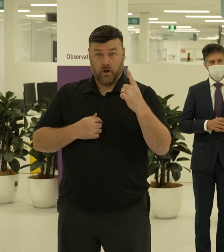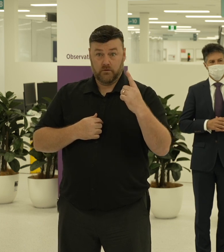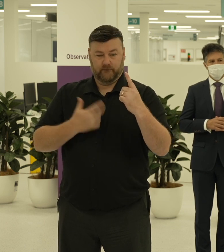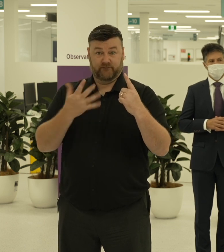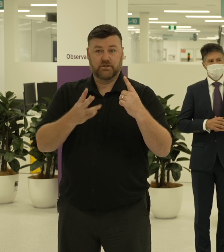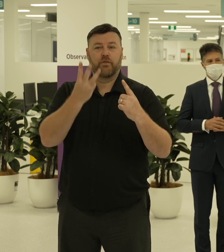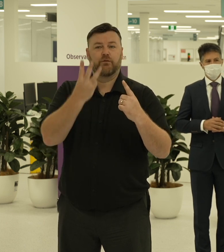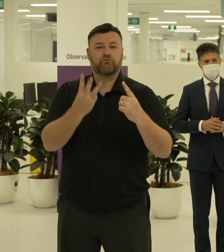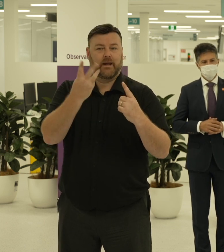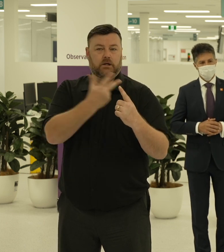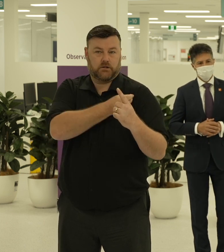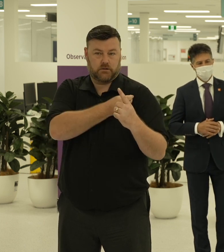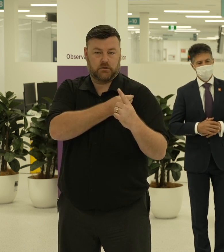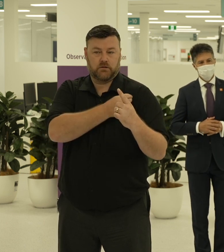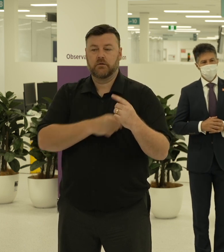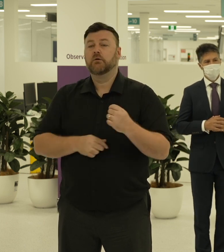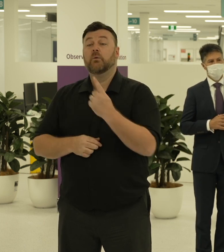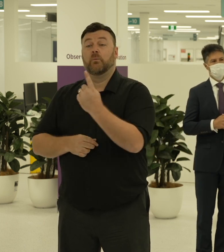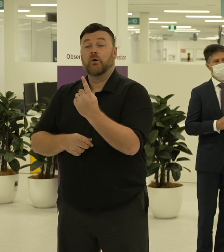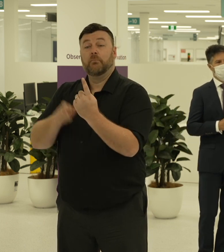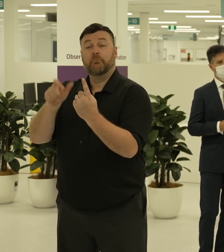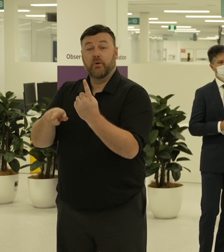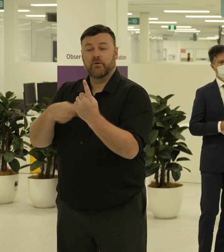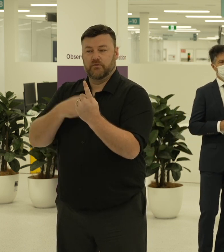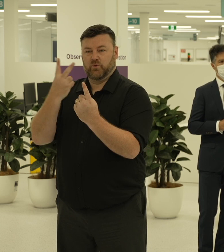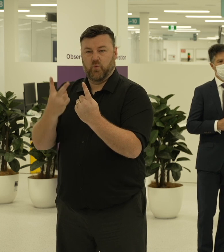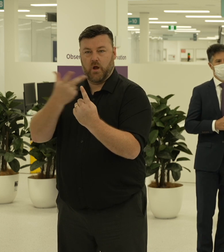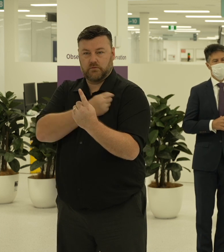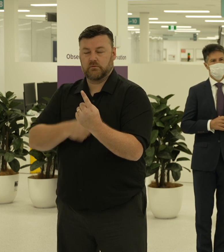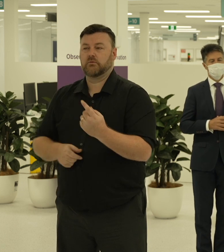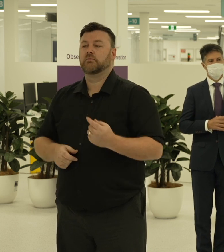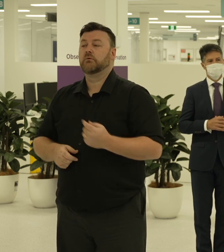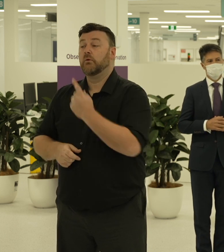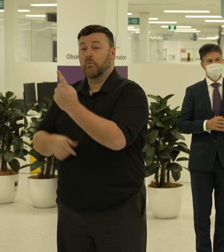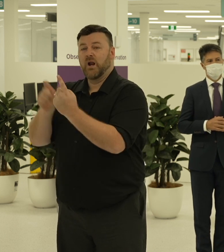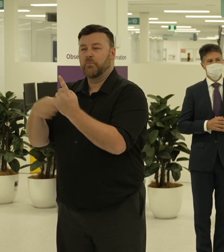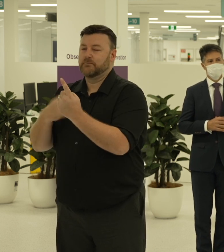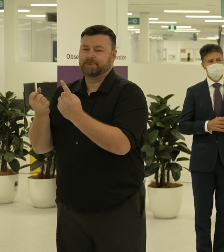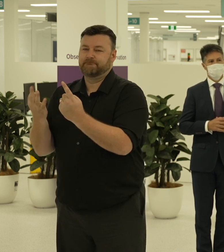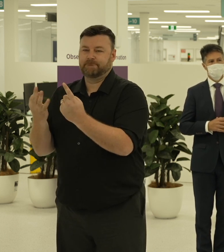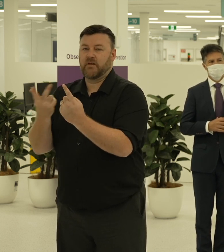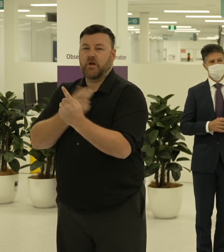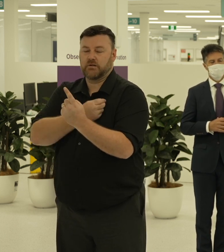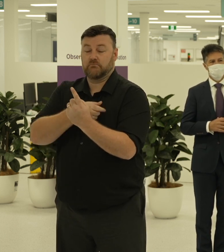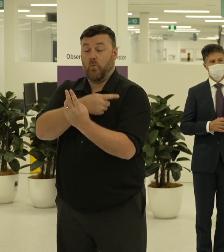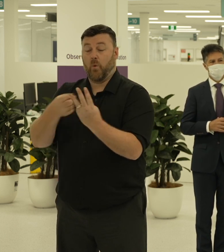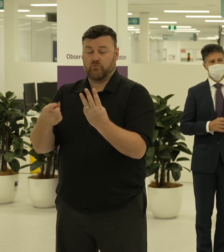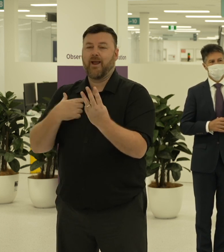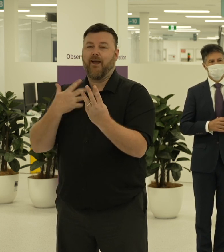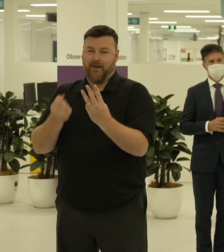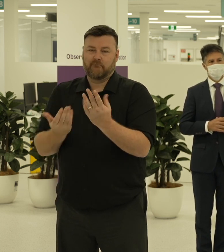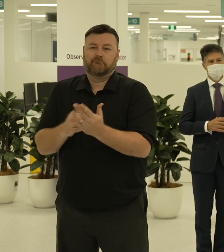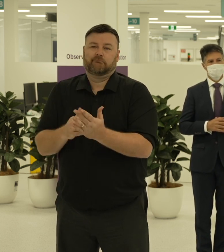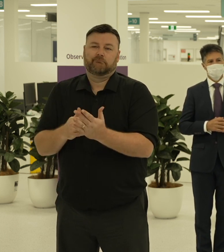3 doses of the COVID vaccine, 1 person had received 2 doses, and 1 person was not vaccinated. All 3 had serious